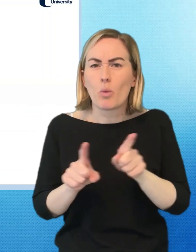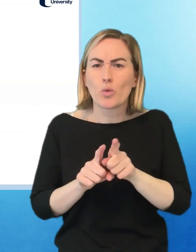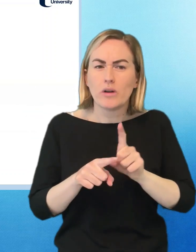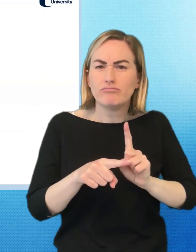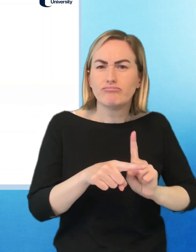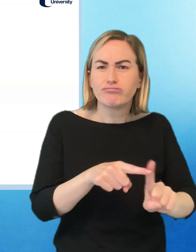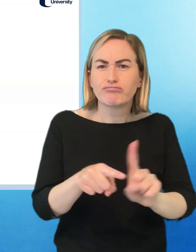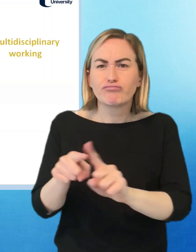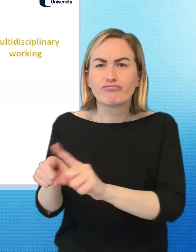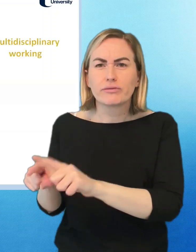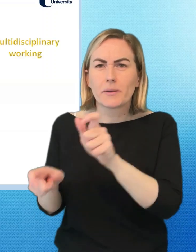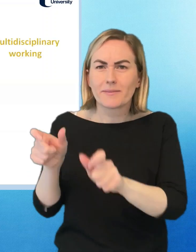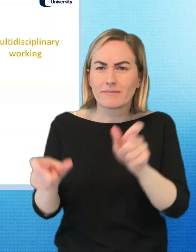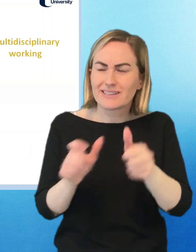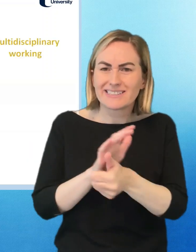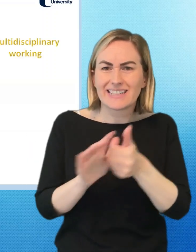thinking skills.